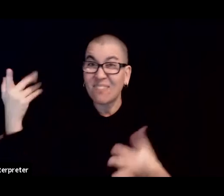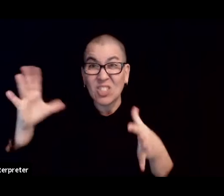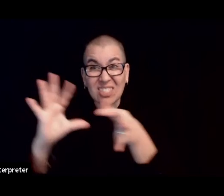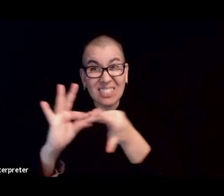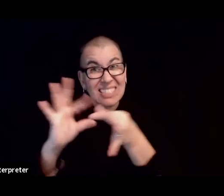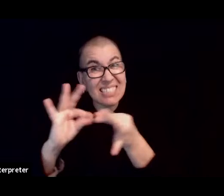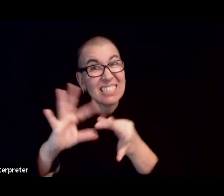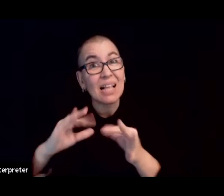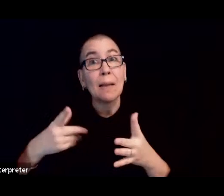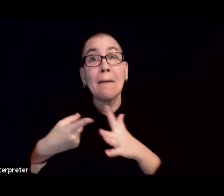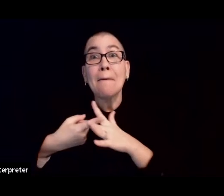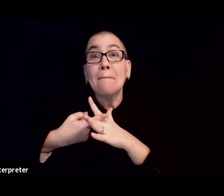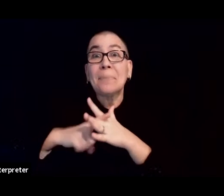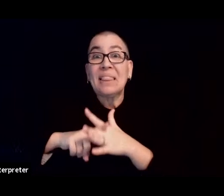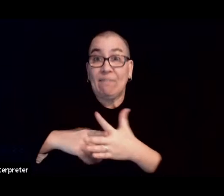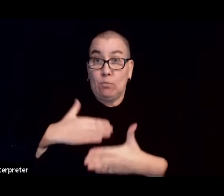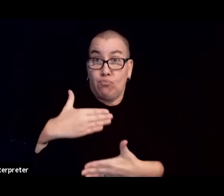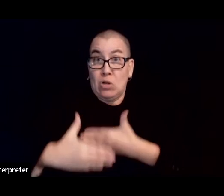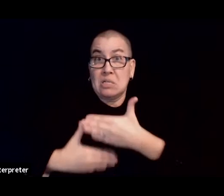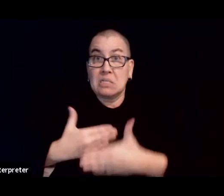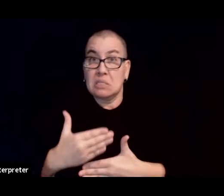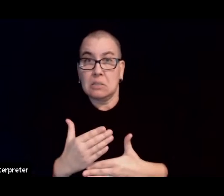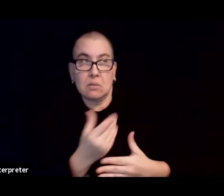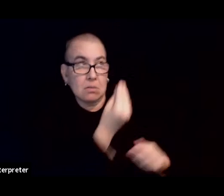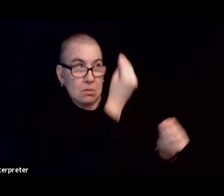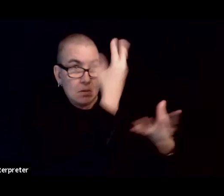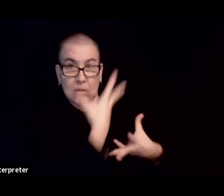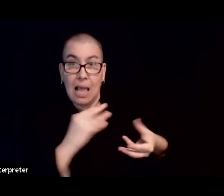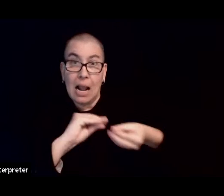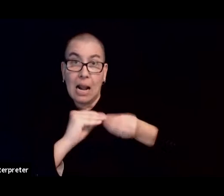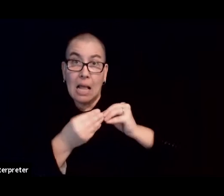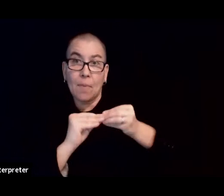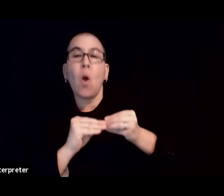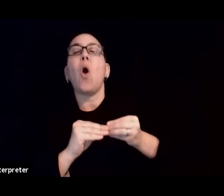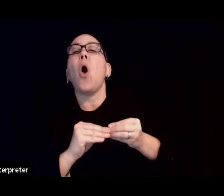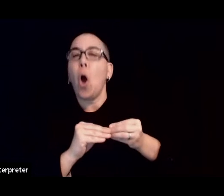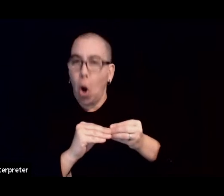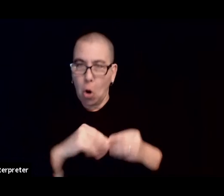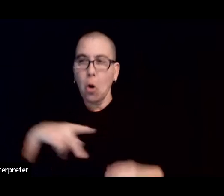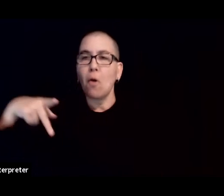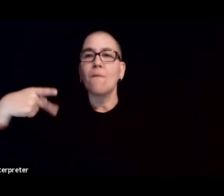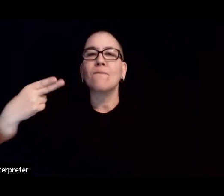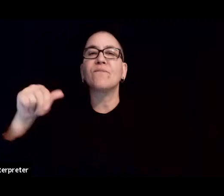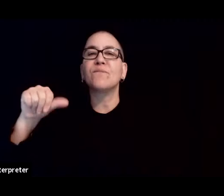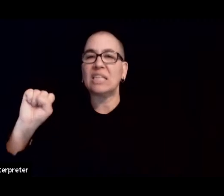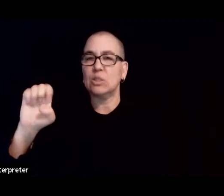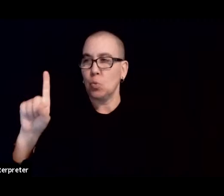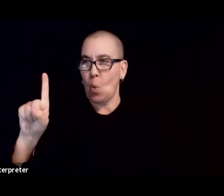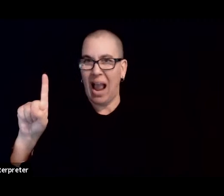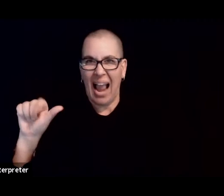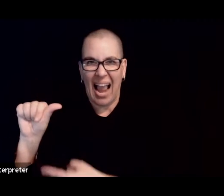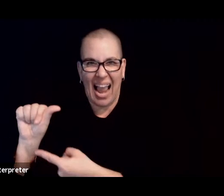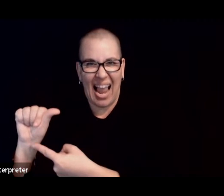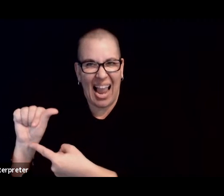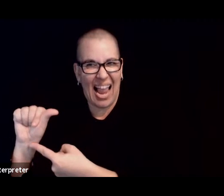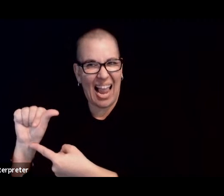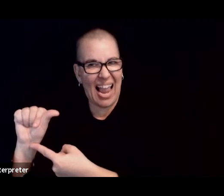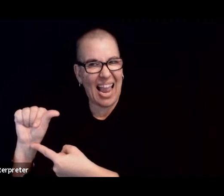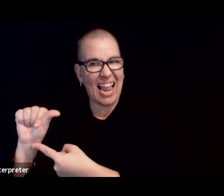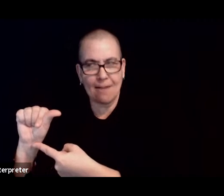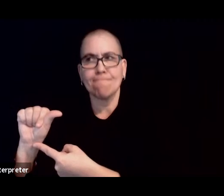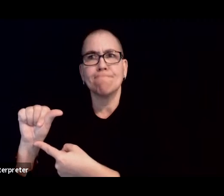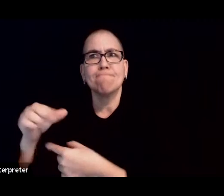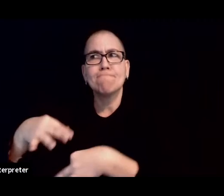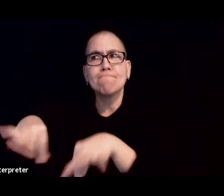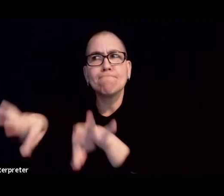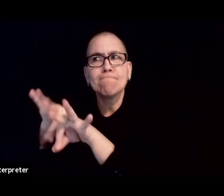was this first phase, 1A, as we keep talking about, was only going to be healthcare workers. It was fairly late in the game, quite late in